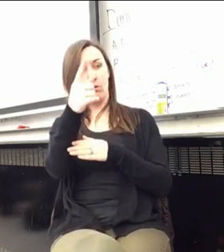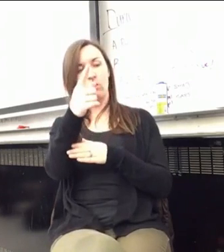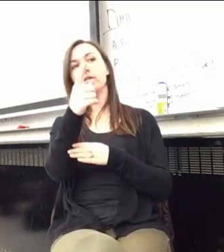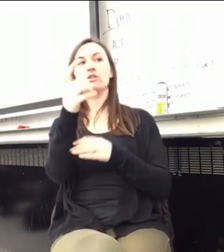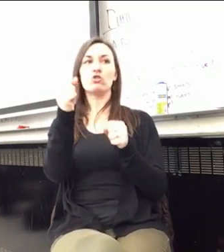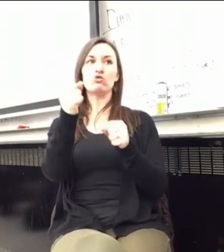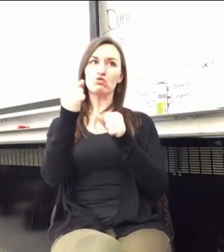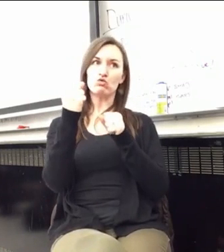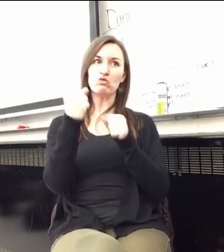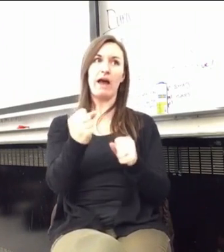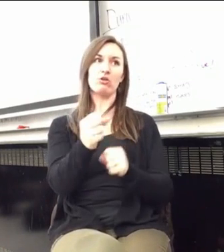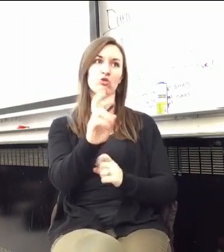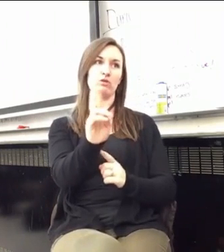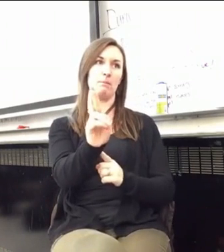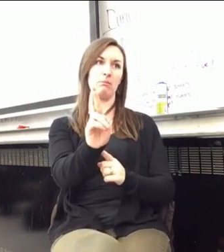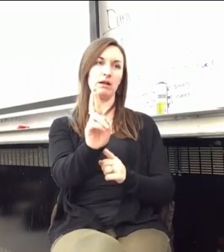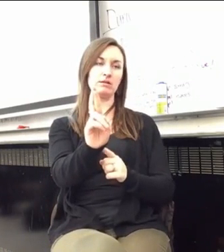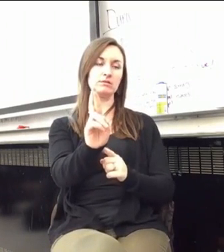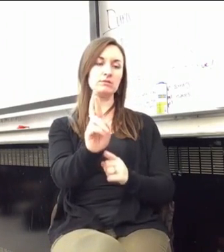Republicans.